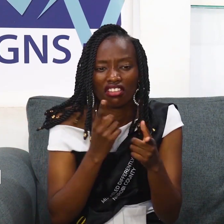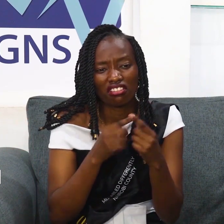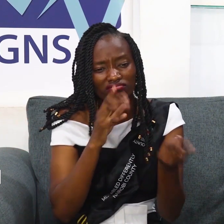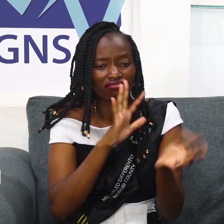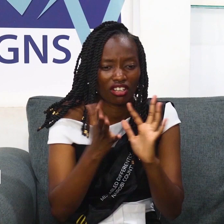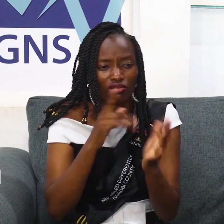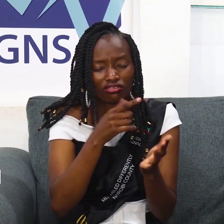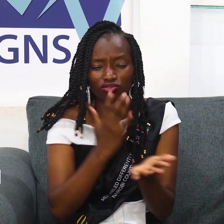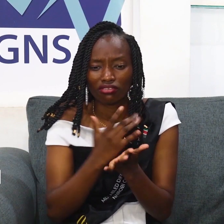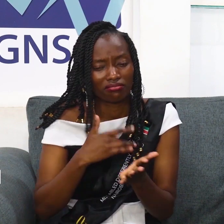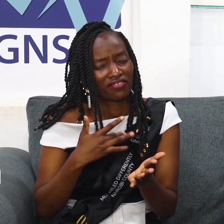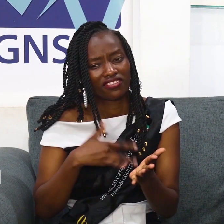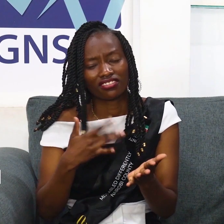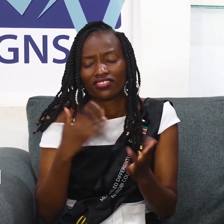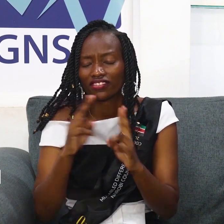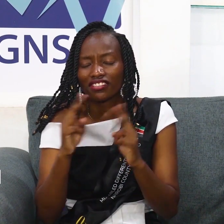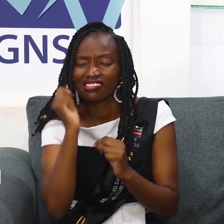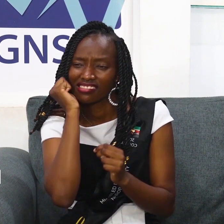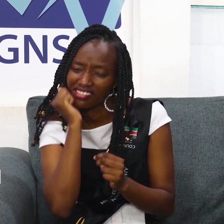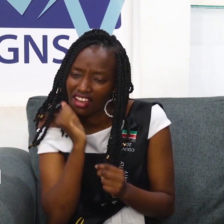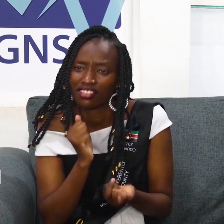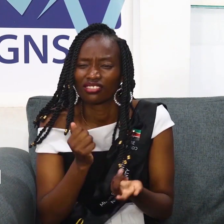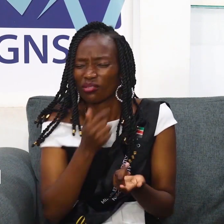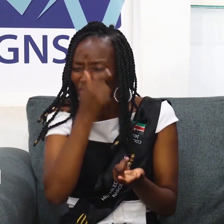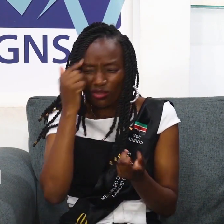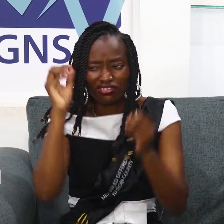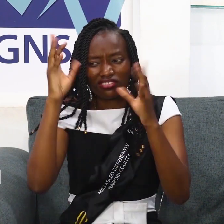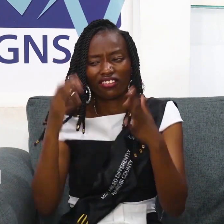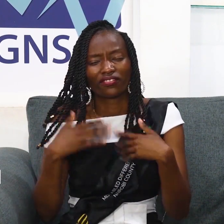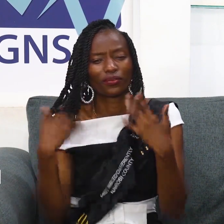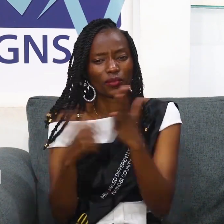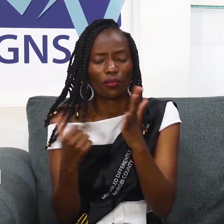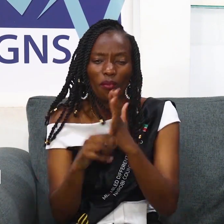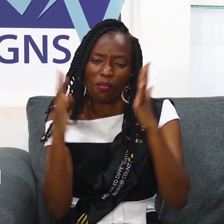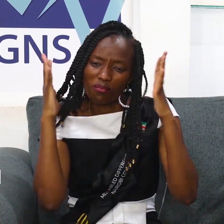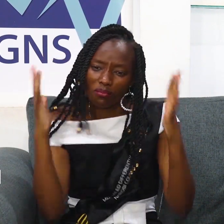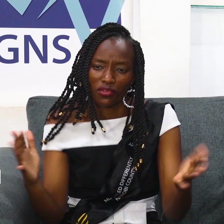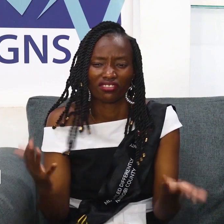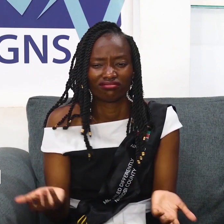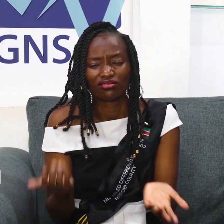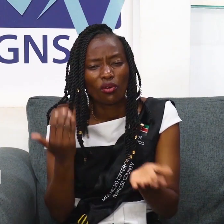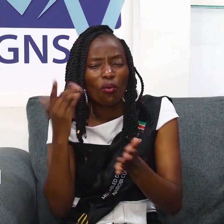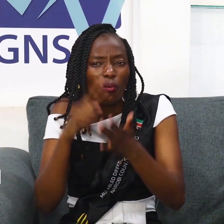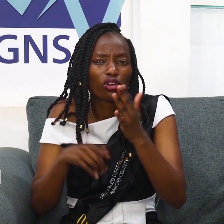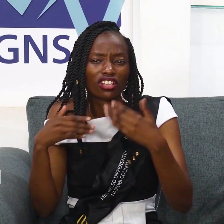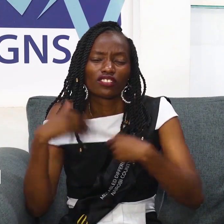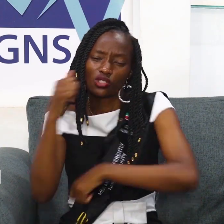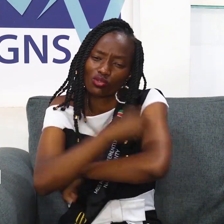So I tried to report this issue to my mother, And I told my mom that this teacher